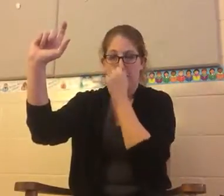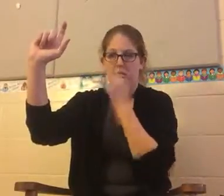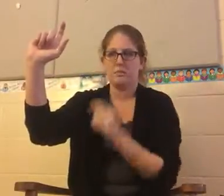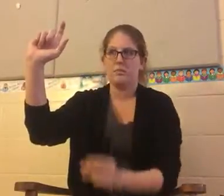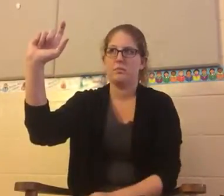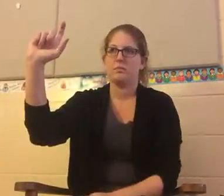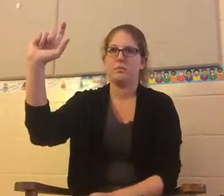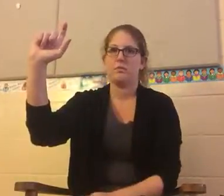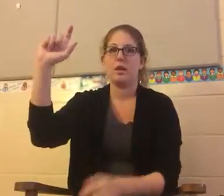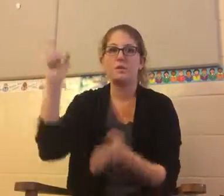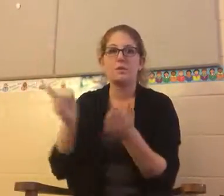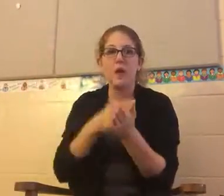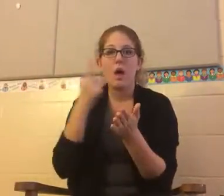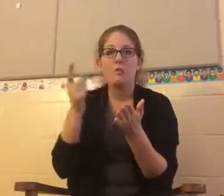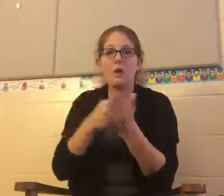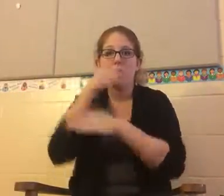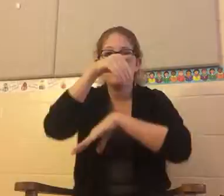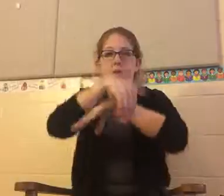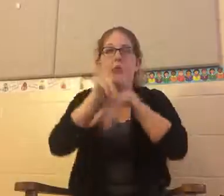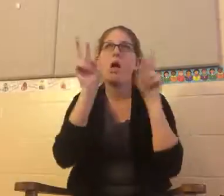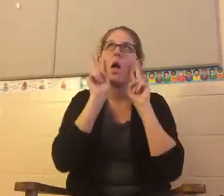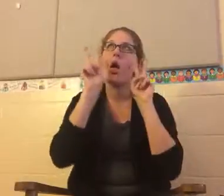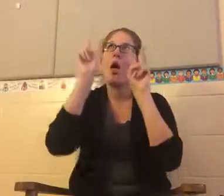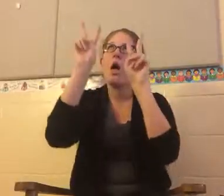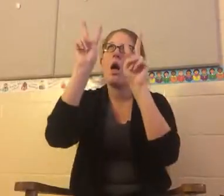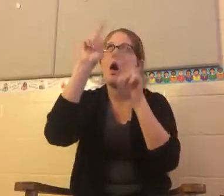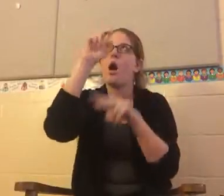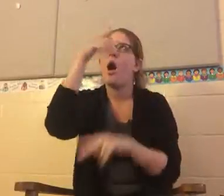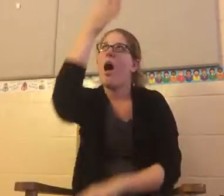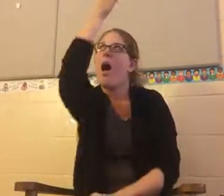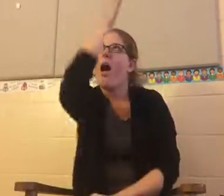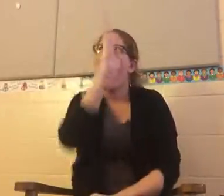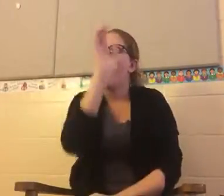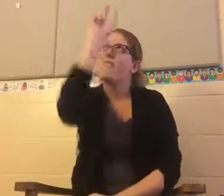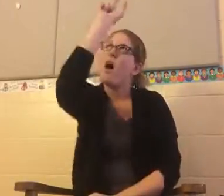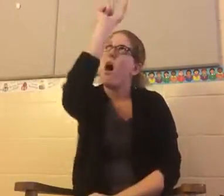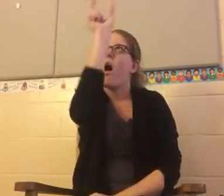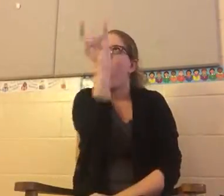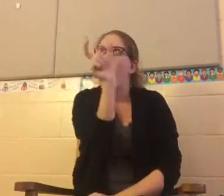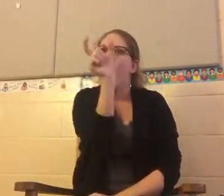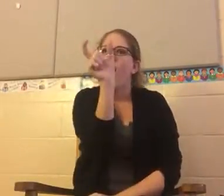On other nights, it looks like someone sliced the moon in half. This is called a half moon.